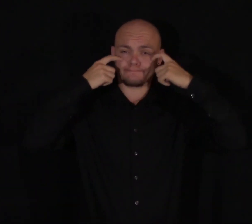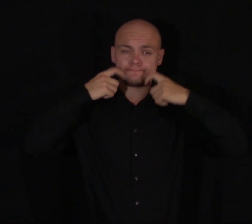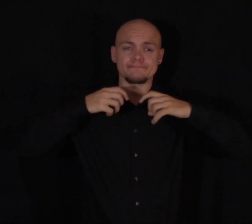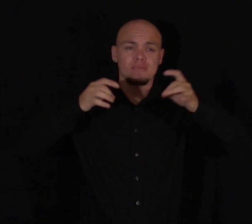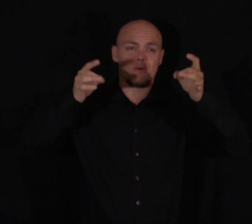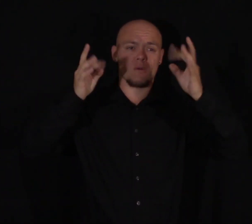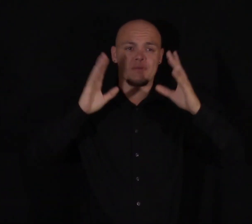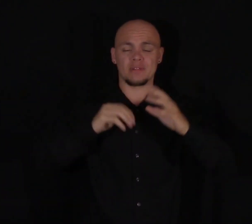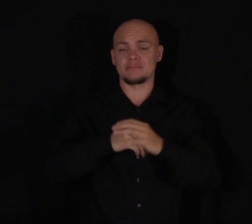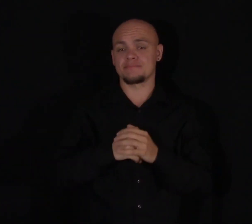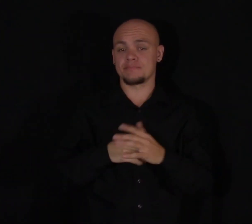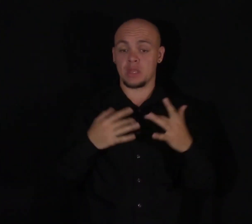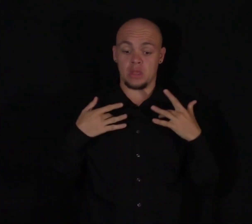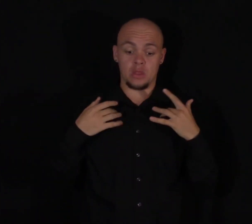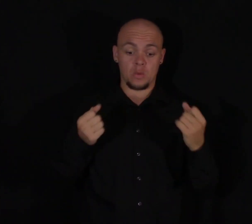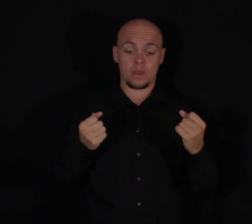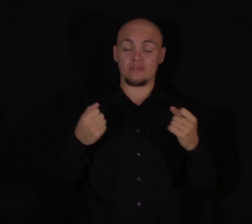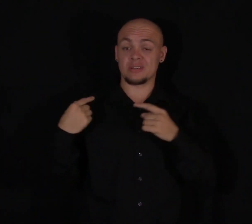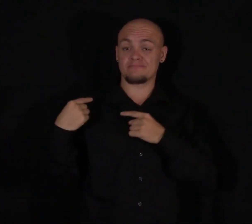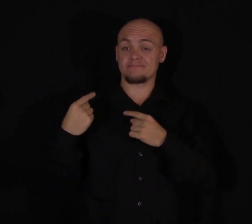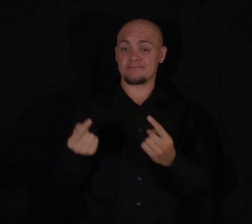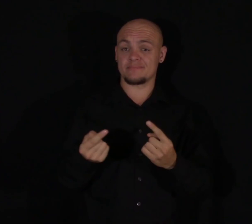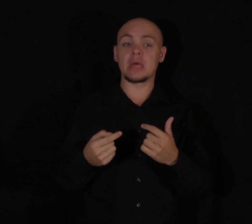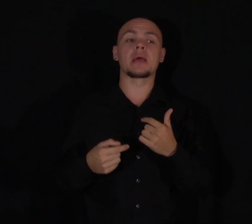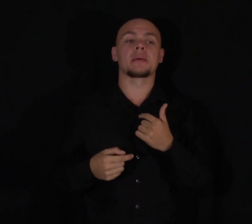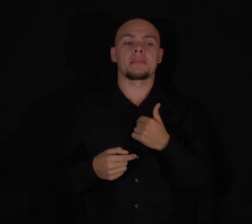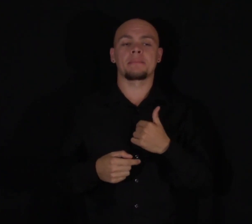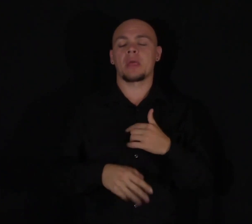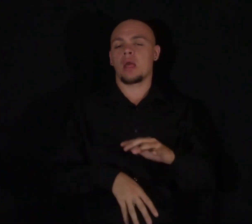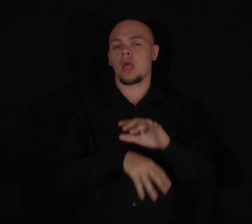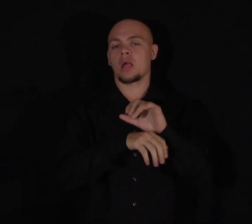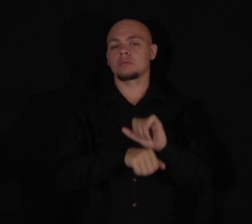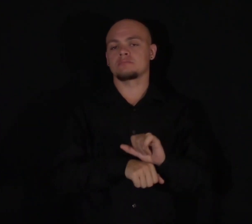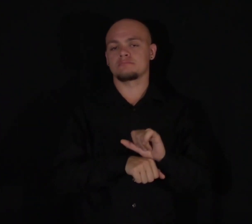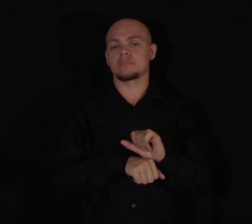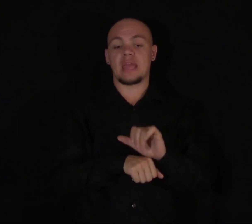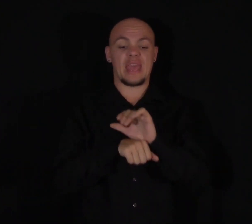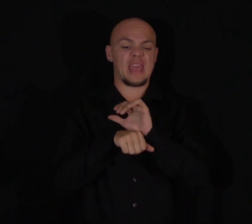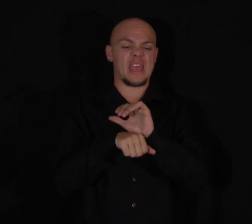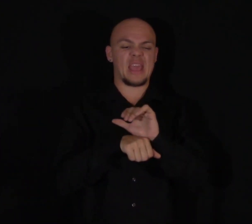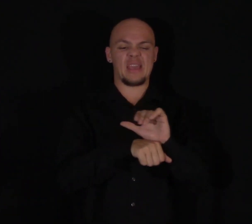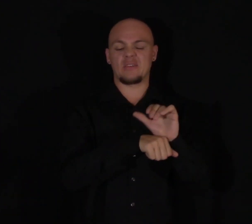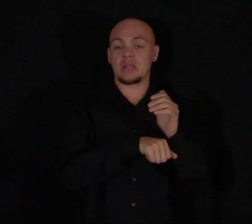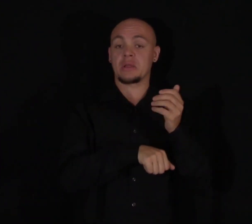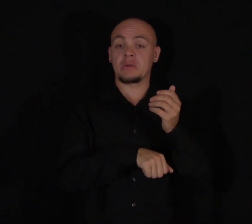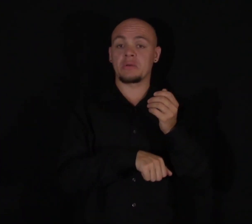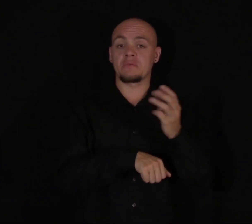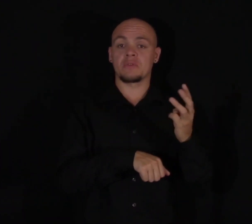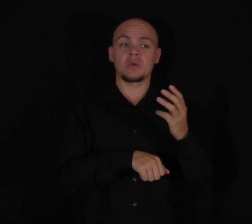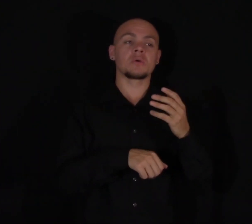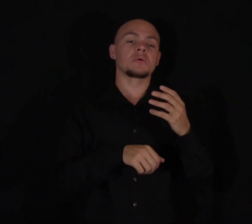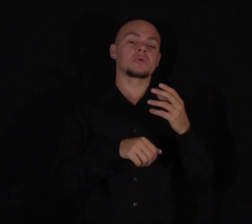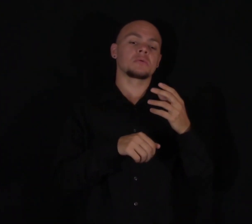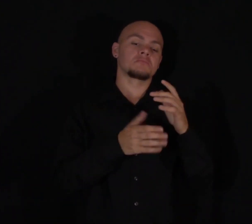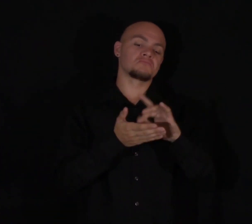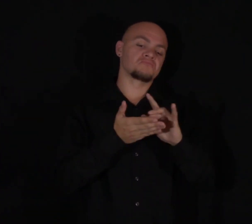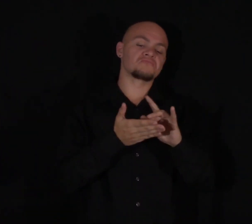recovery from the fever, I had been in the custom of taking every night a small quantity of laudanum, for it was by means of